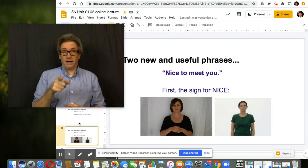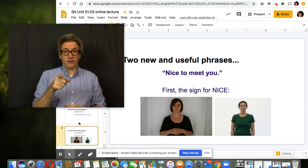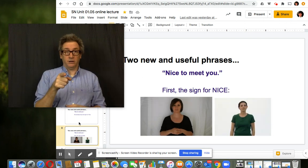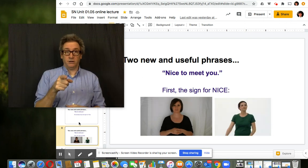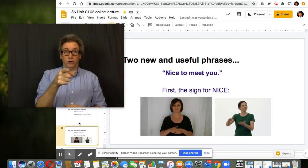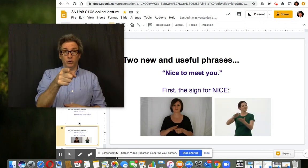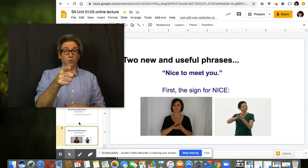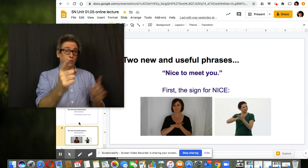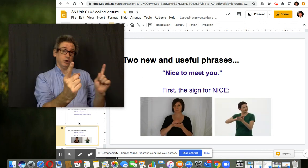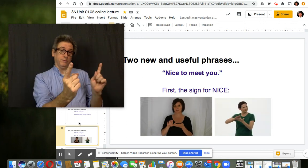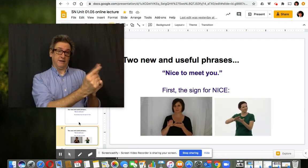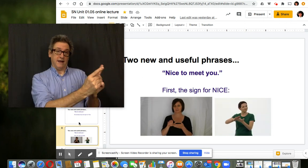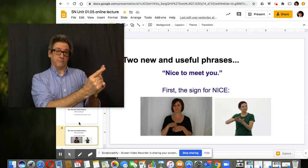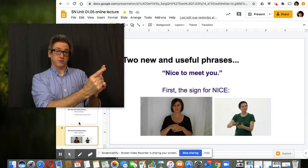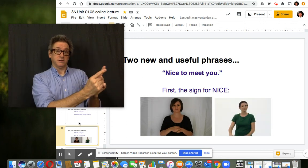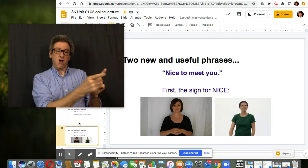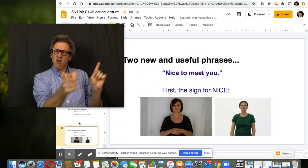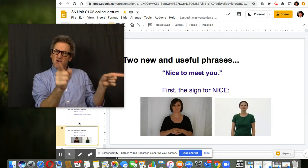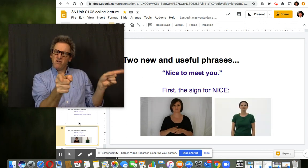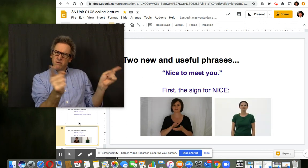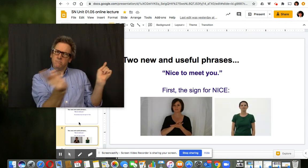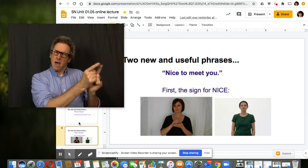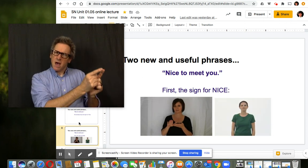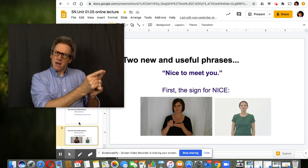I could, you could meet that person.